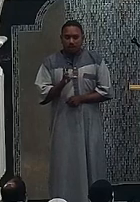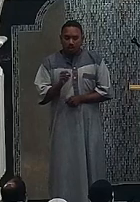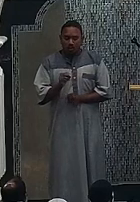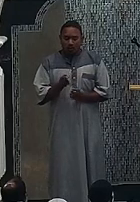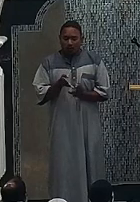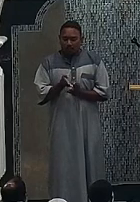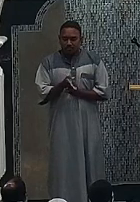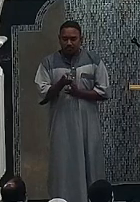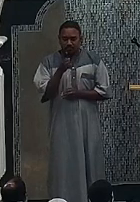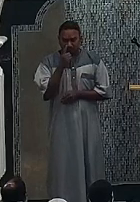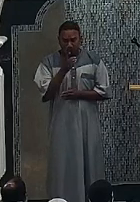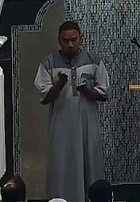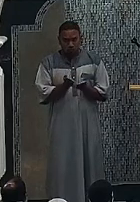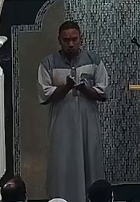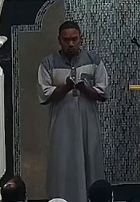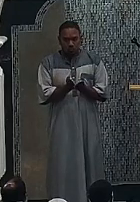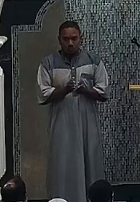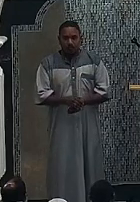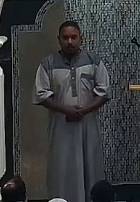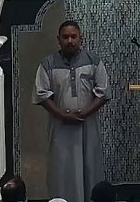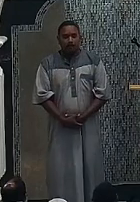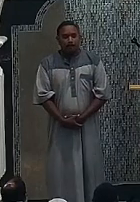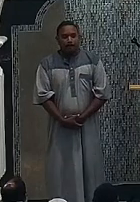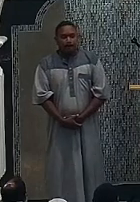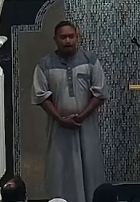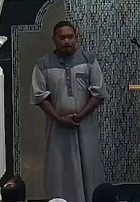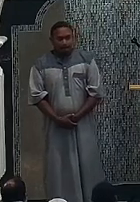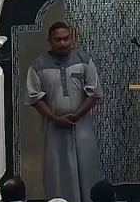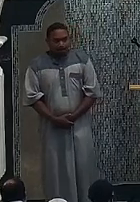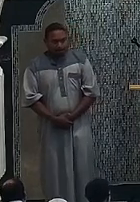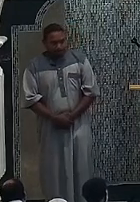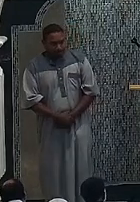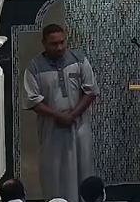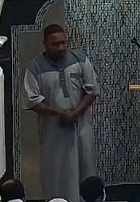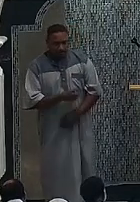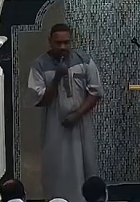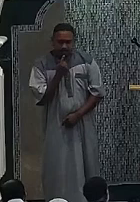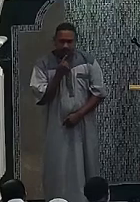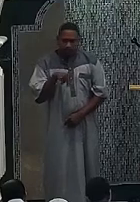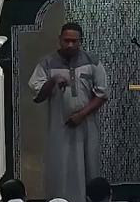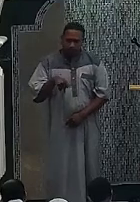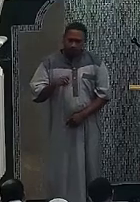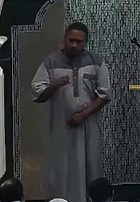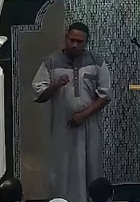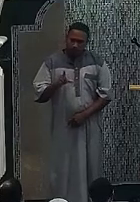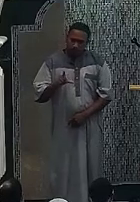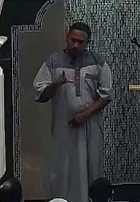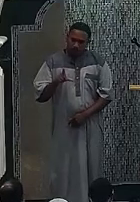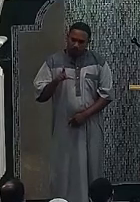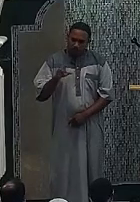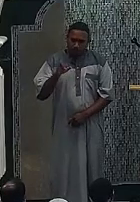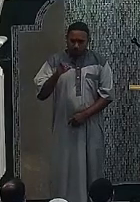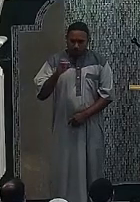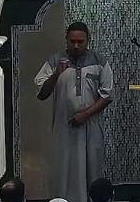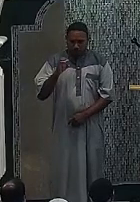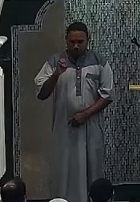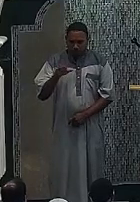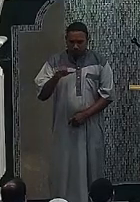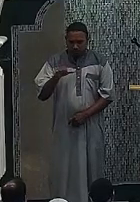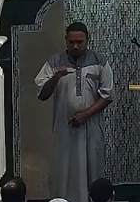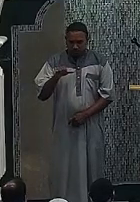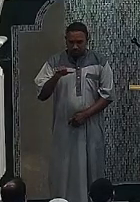a policy of education was decided on, that the learning language for the deaf would be